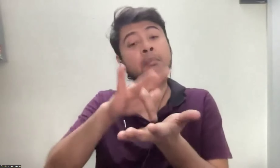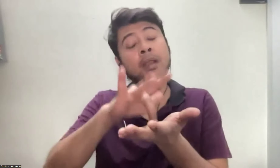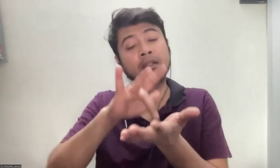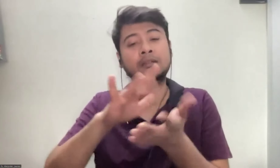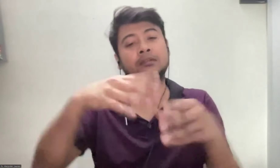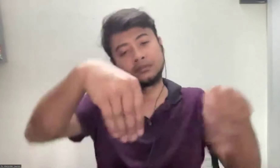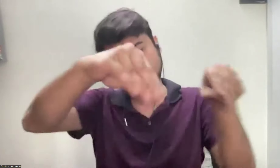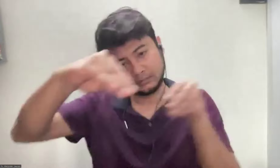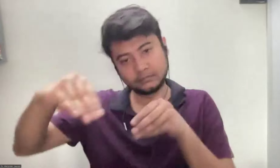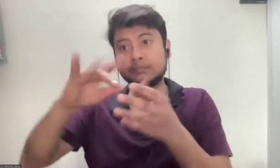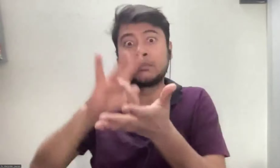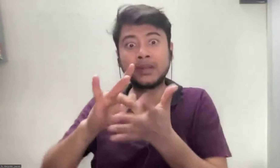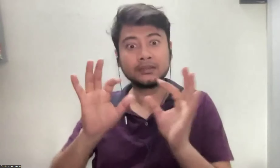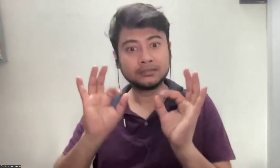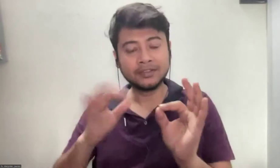the